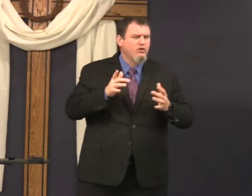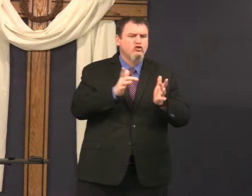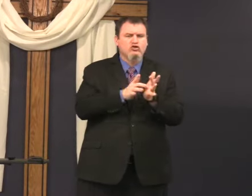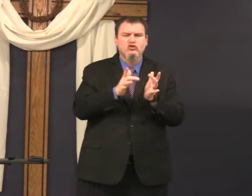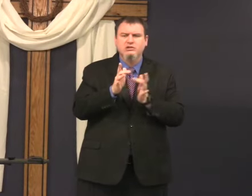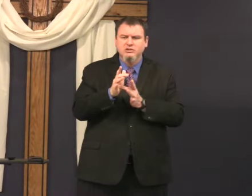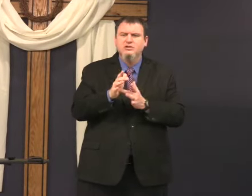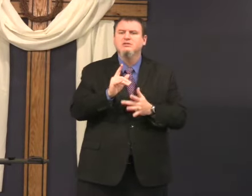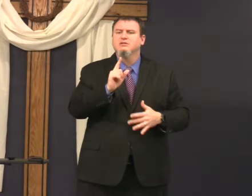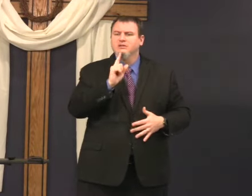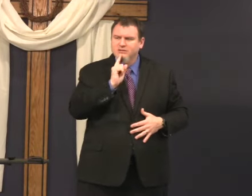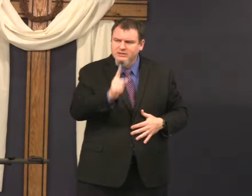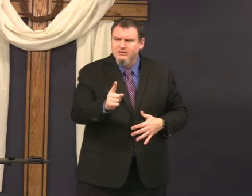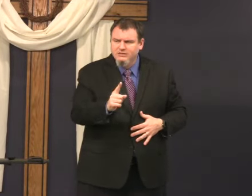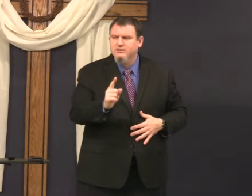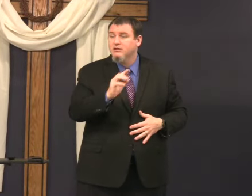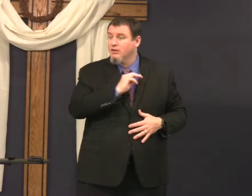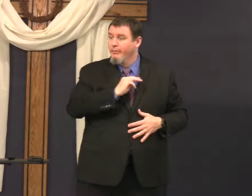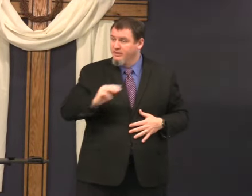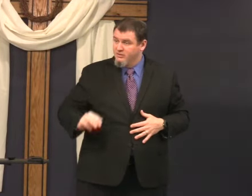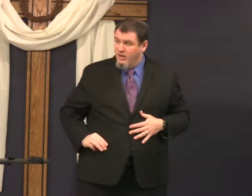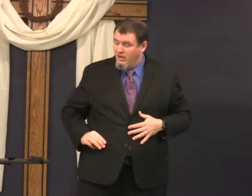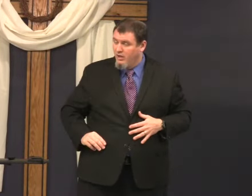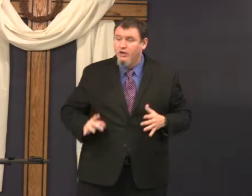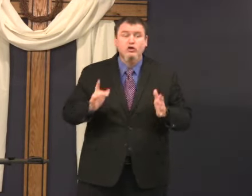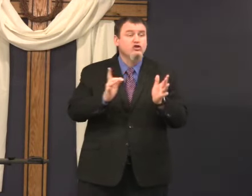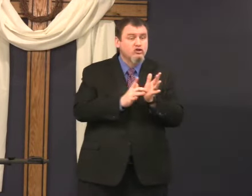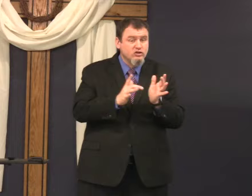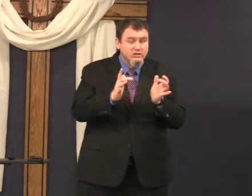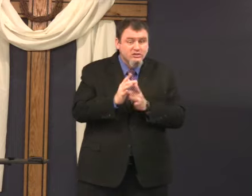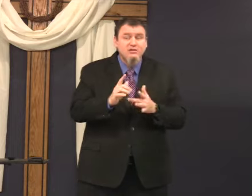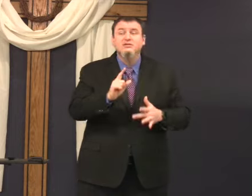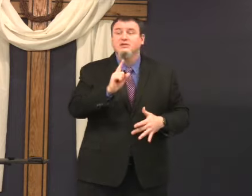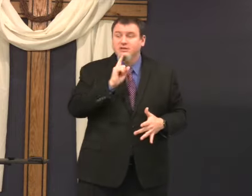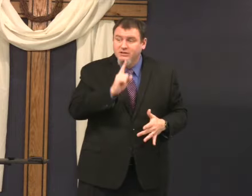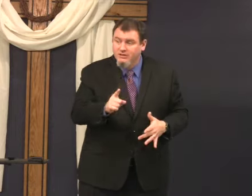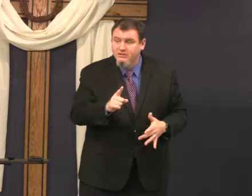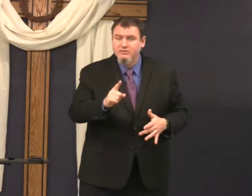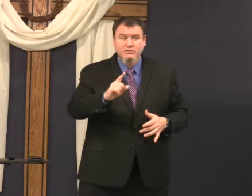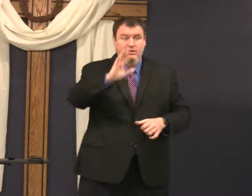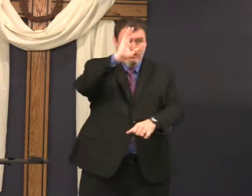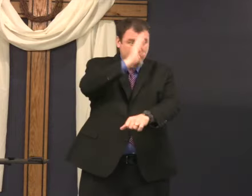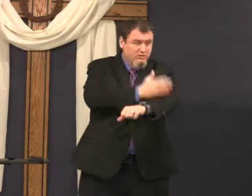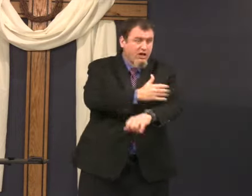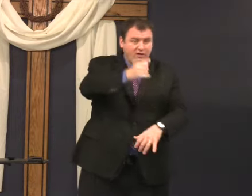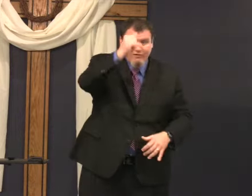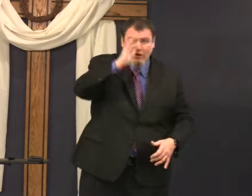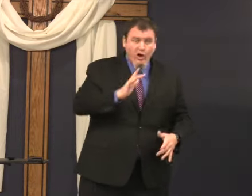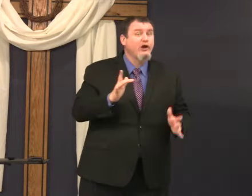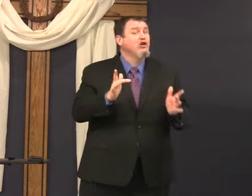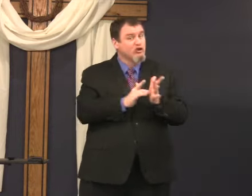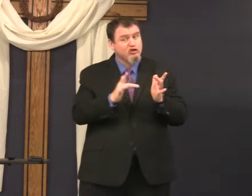accept that Jesus is the Messiah, that Jesus is God, the Son of